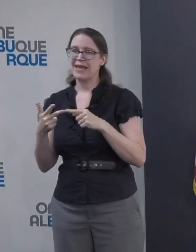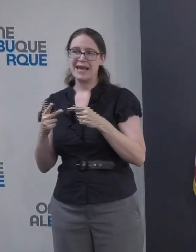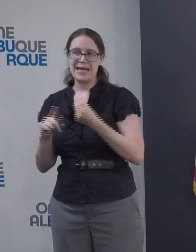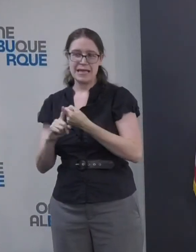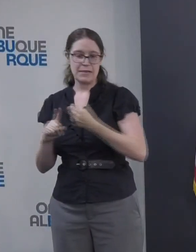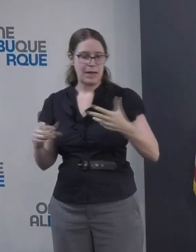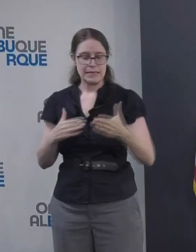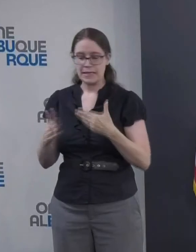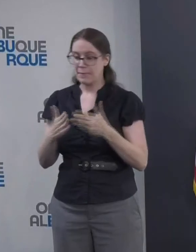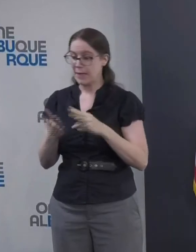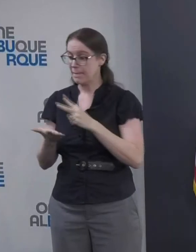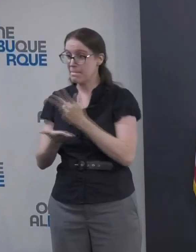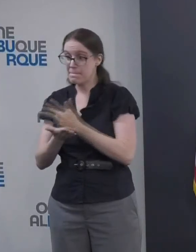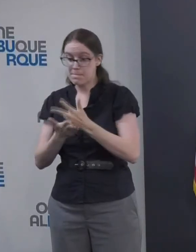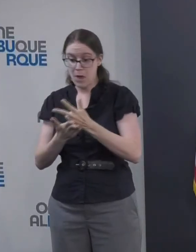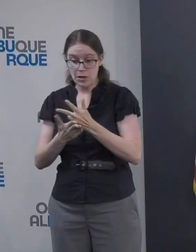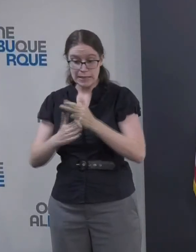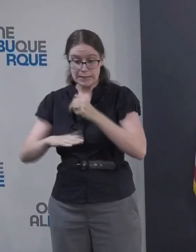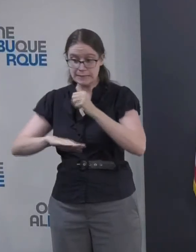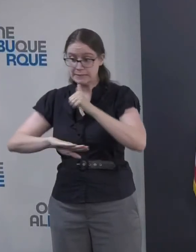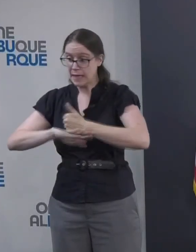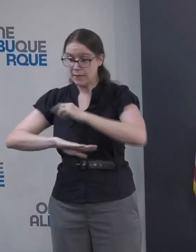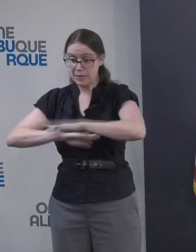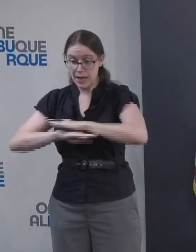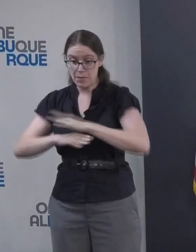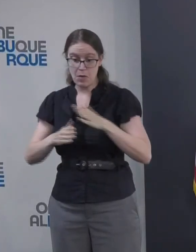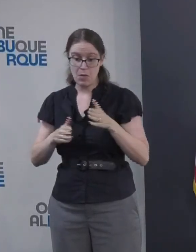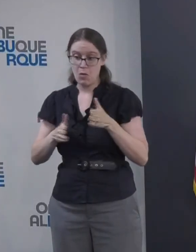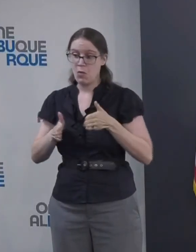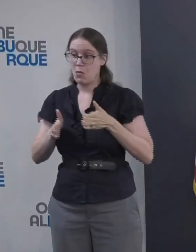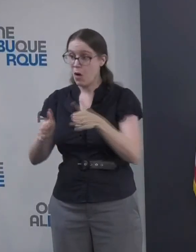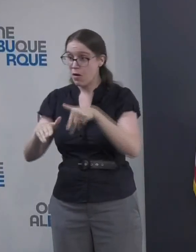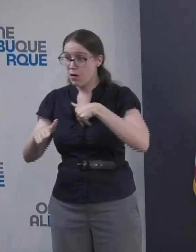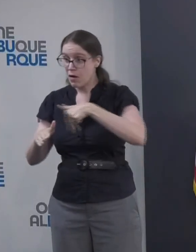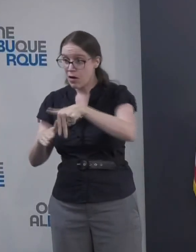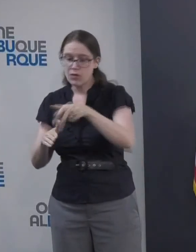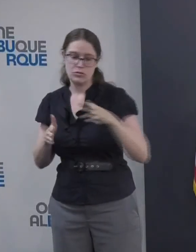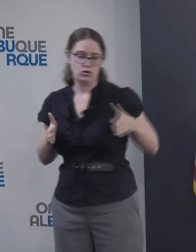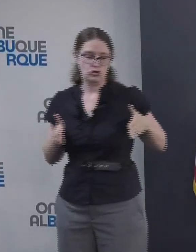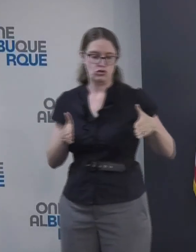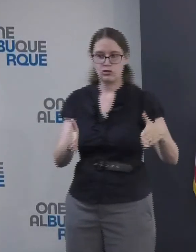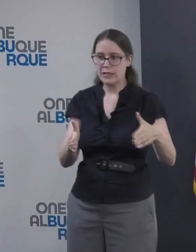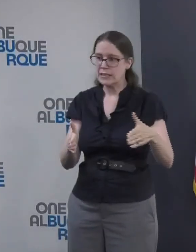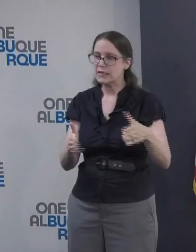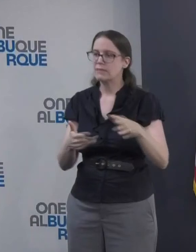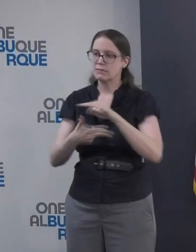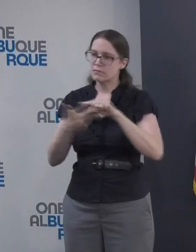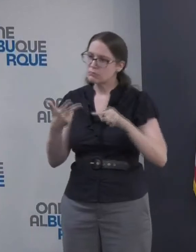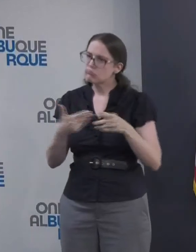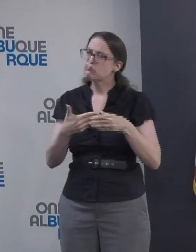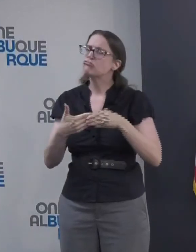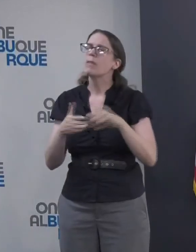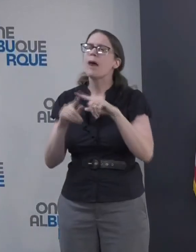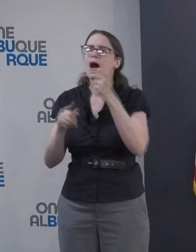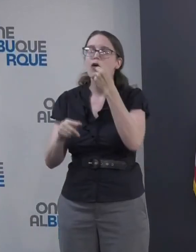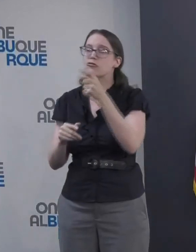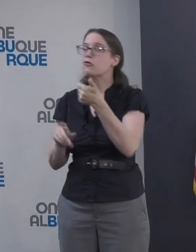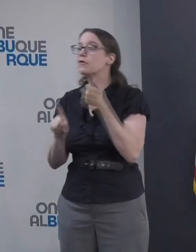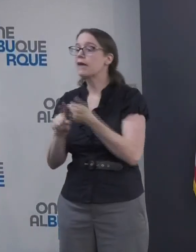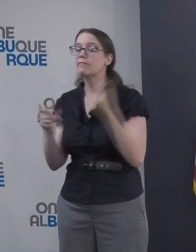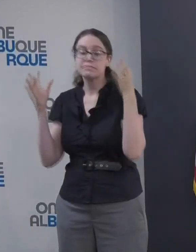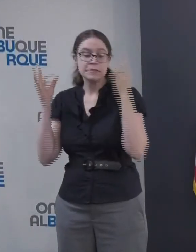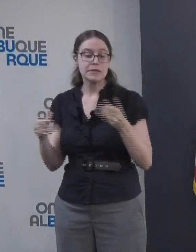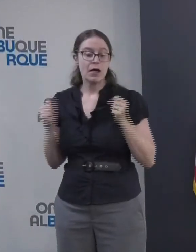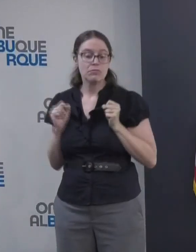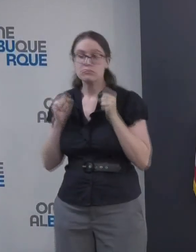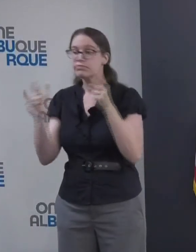parking lot, sidewalk, or street, you can do it, but you have to talk to us. So you can't just go out and put up